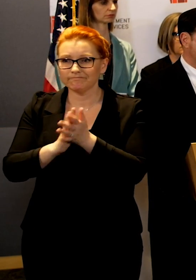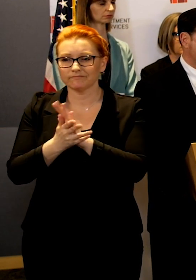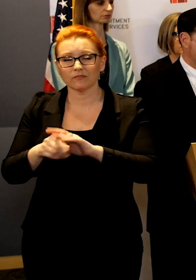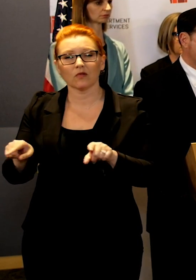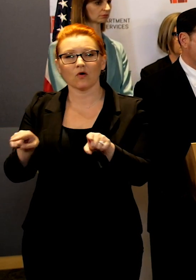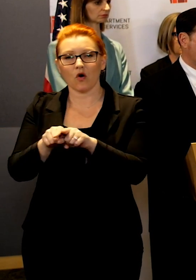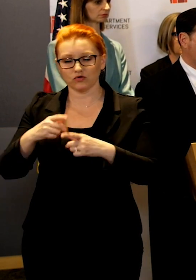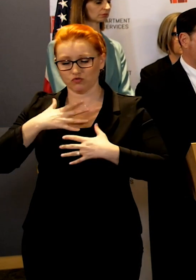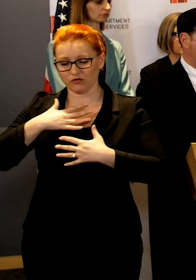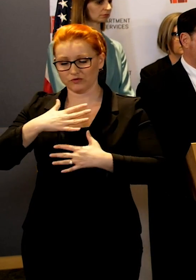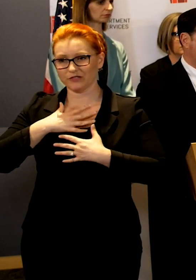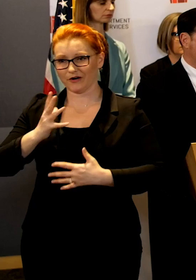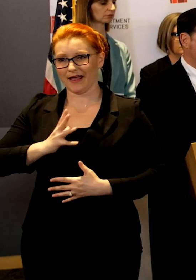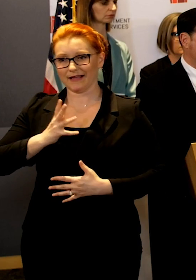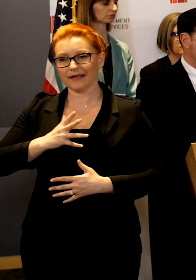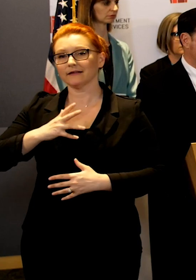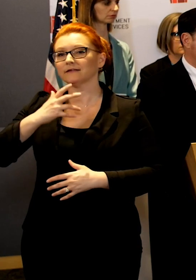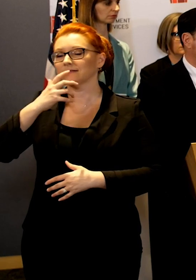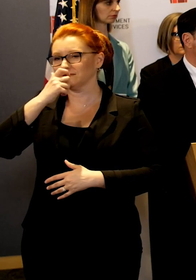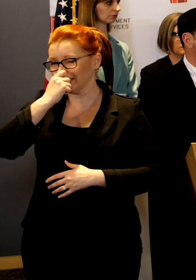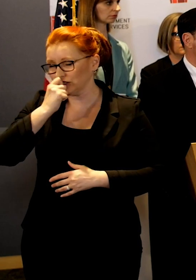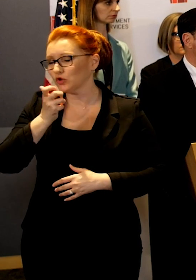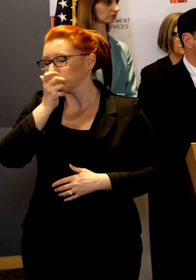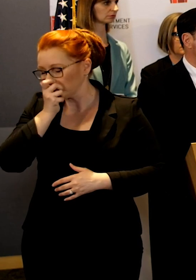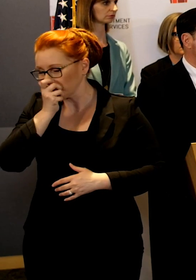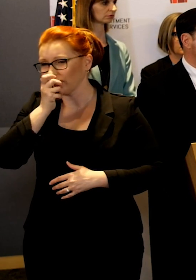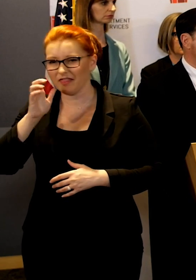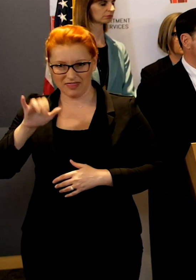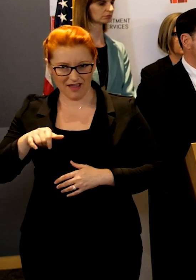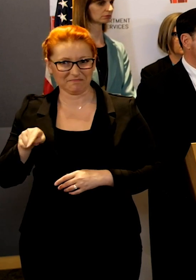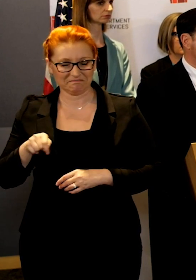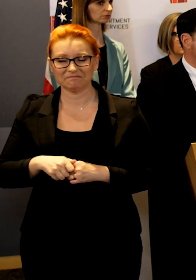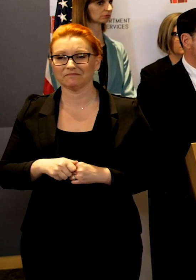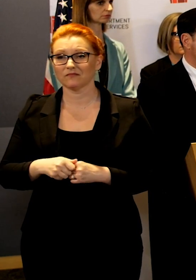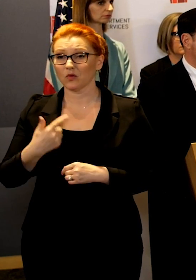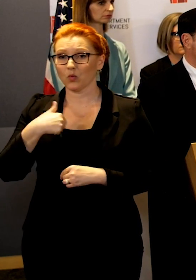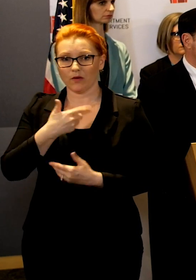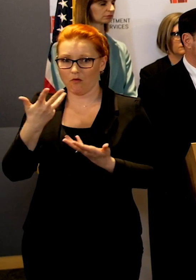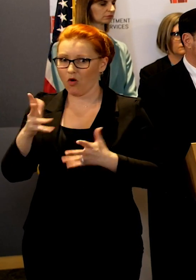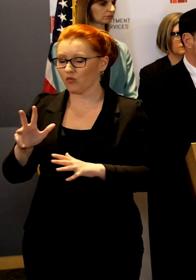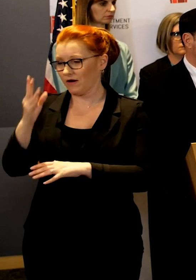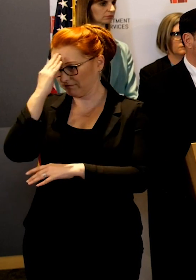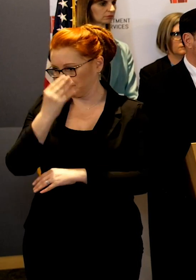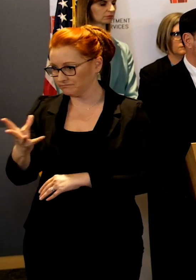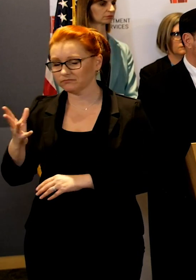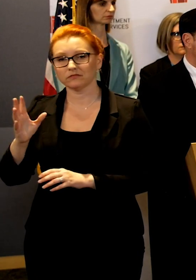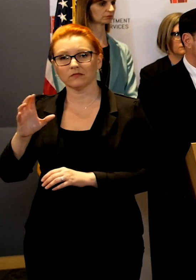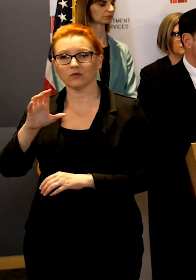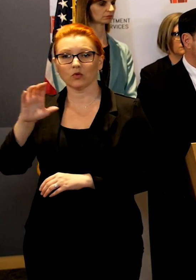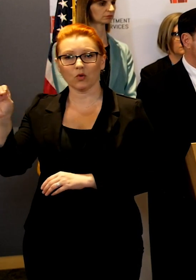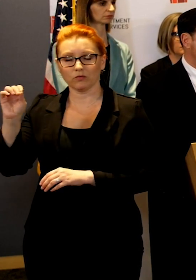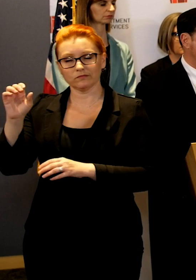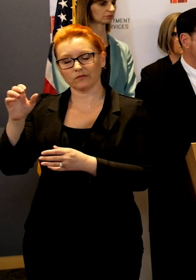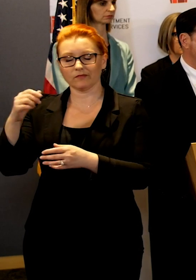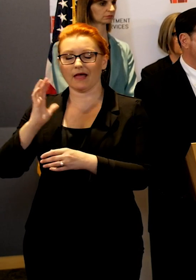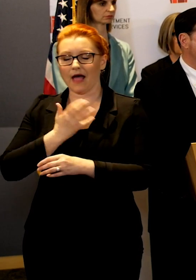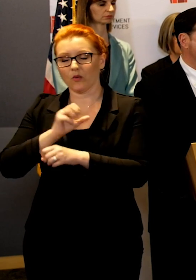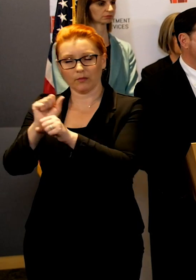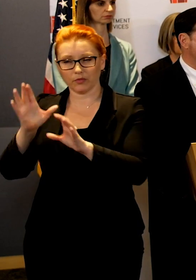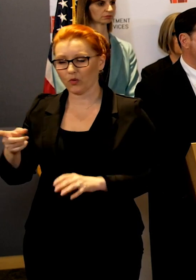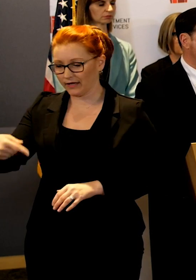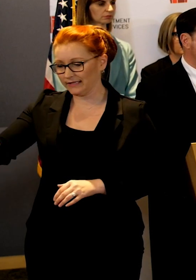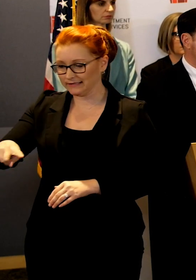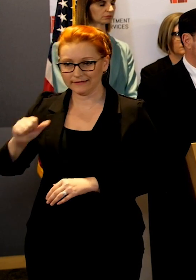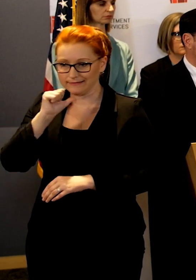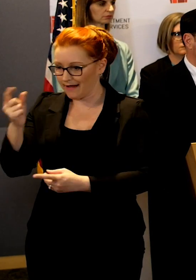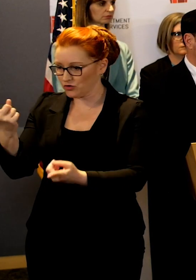as safe as possible. We have already implored for those that work for us to not come to work ill.